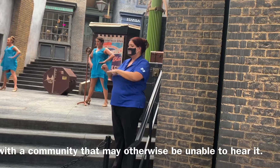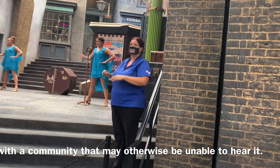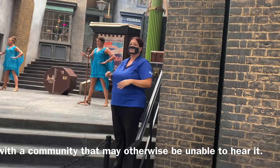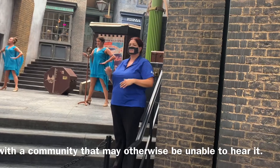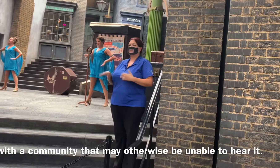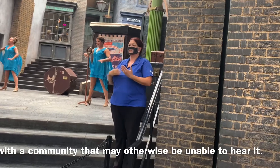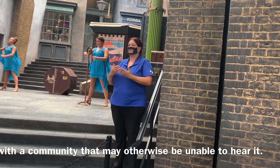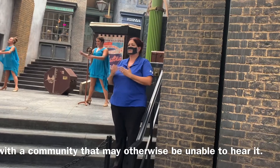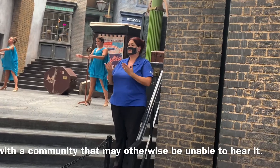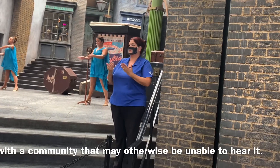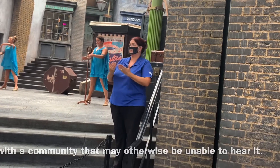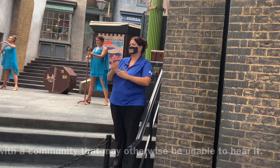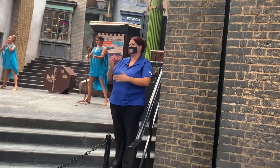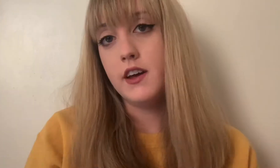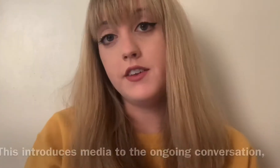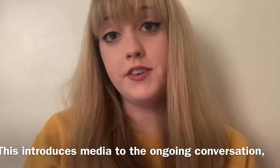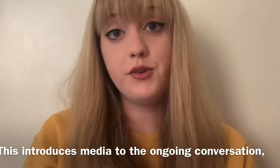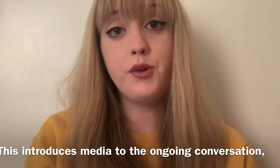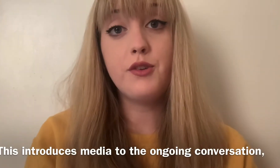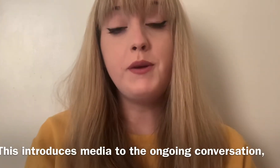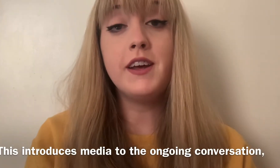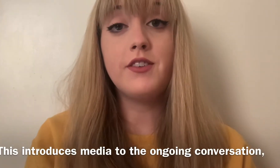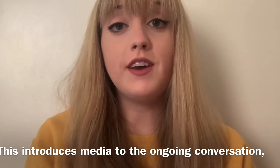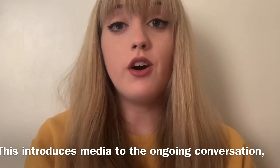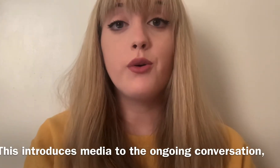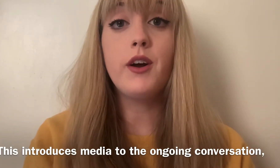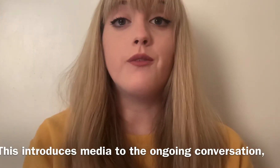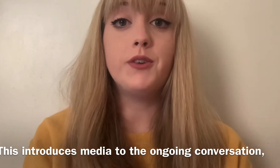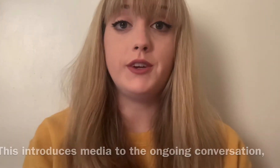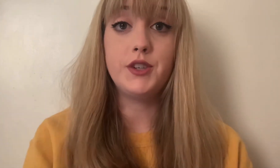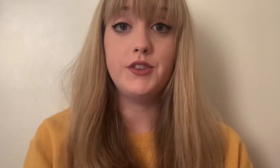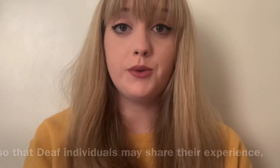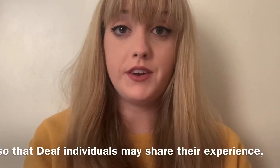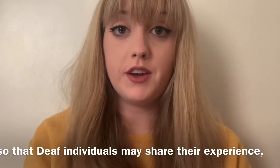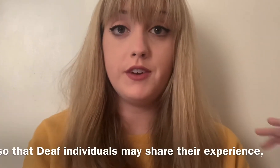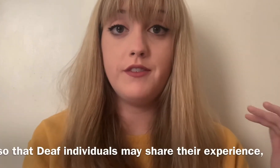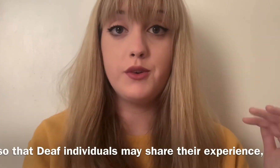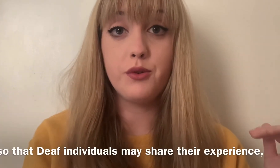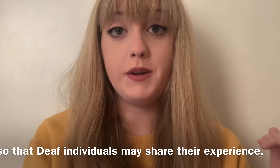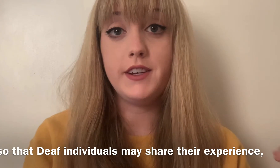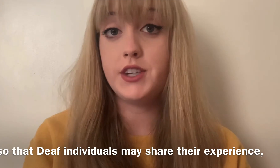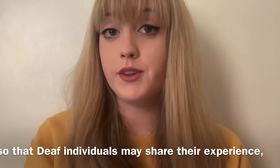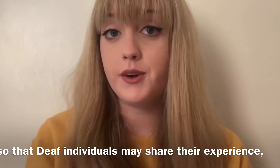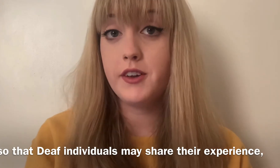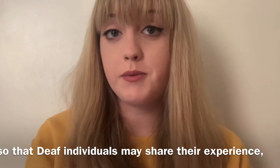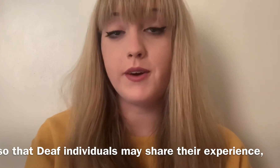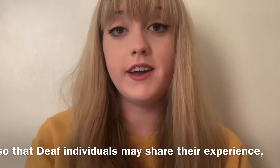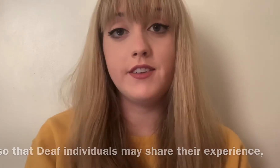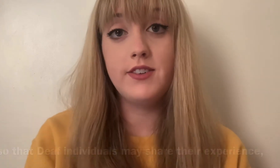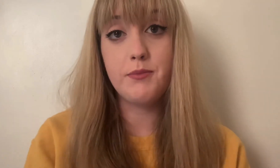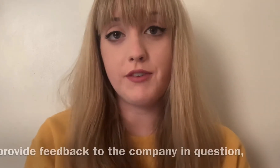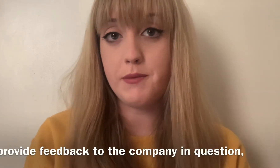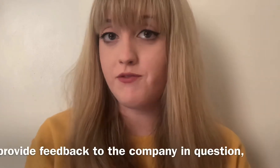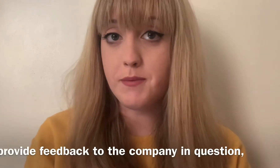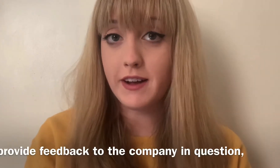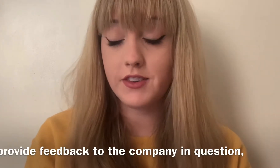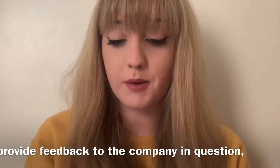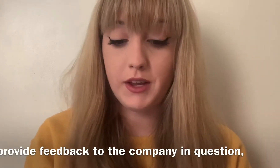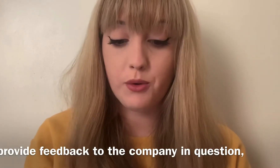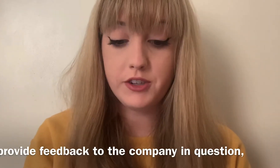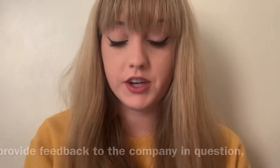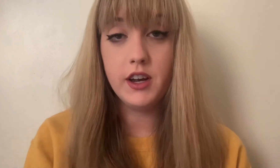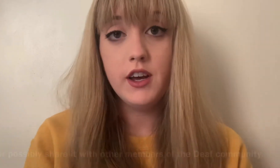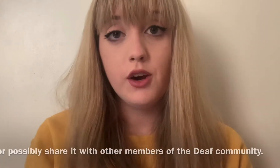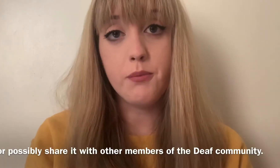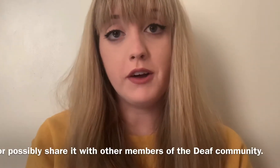that may otherwise be unable to hear it this introduces media to the ongoing conversation so that deaf individuals may share their experience provide feedback to the